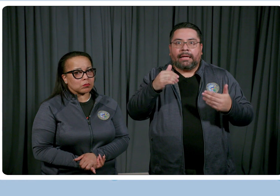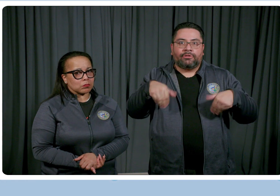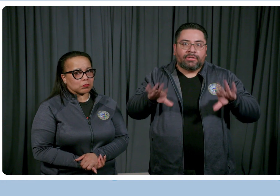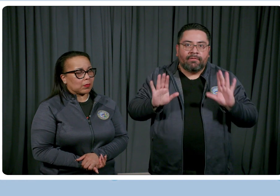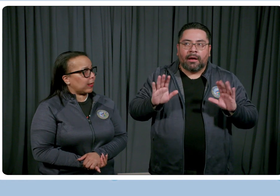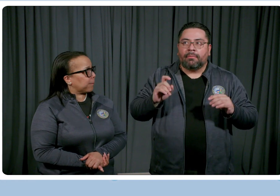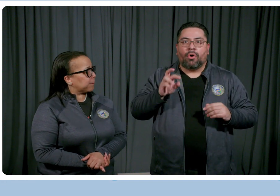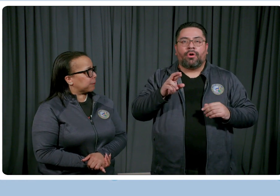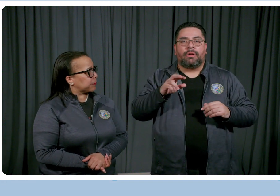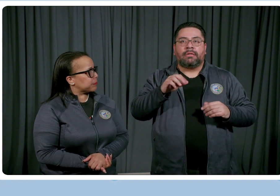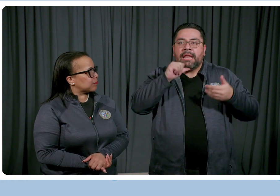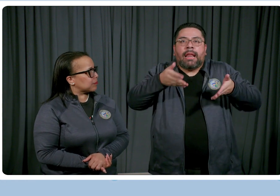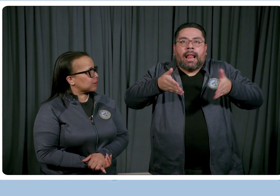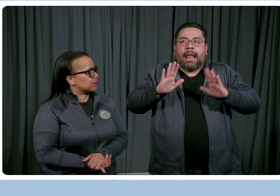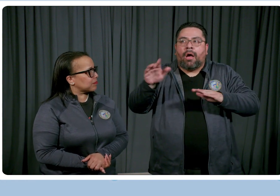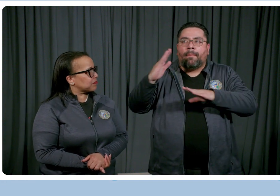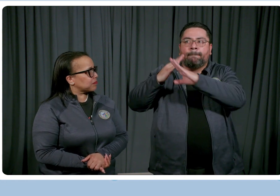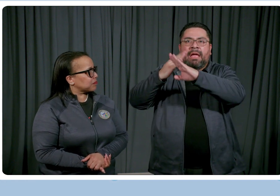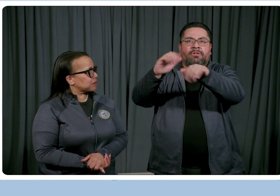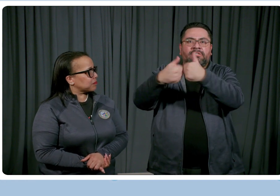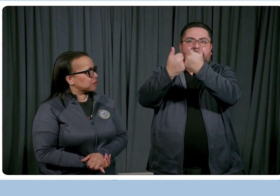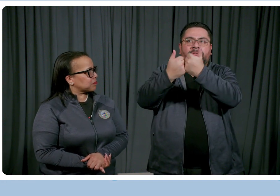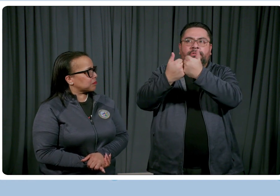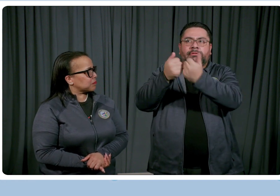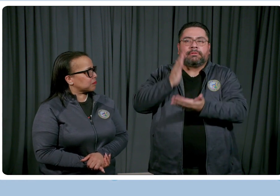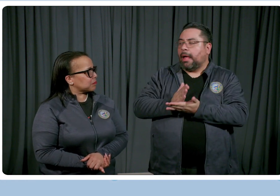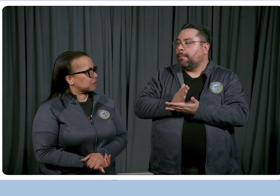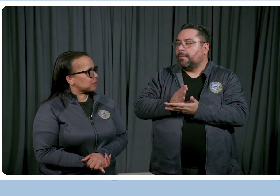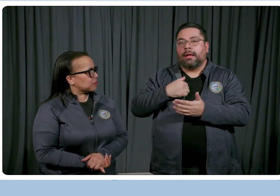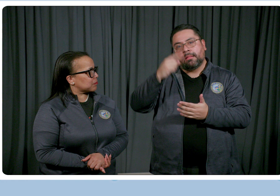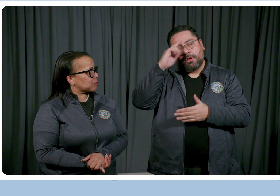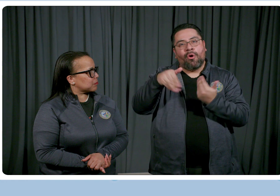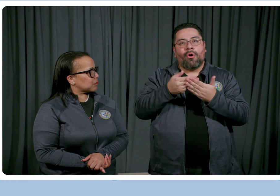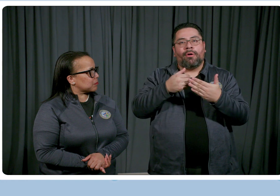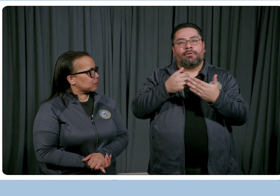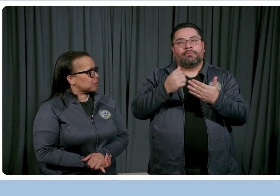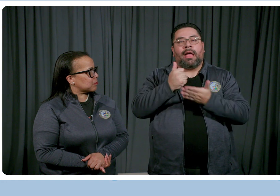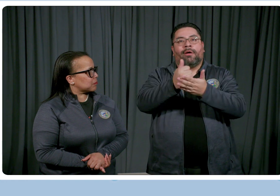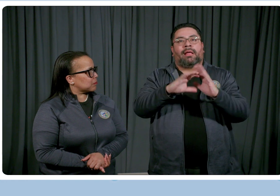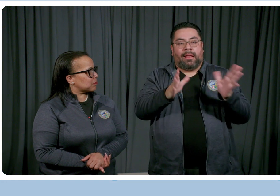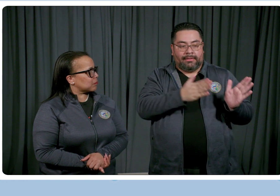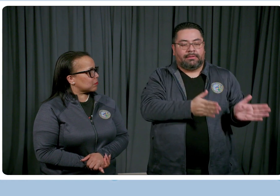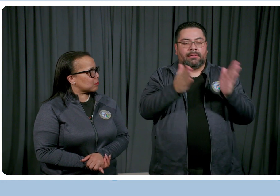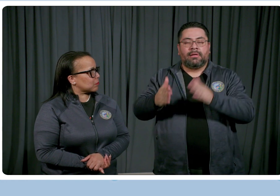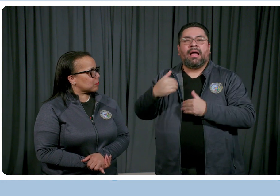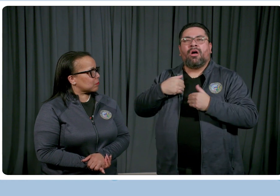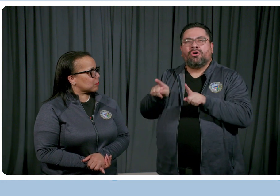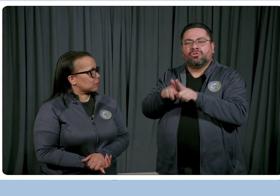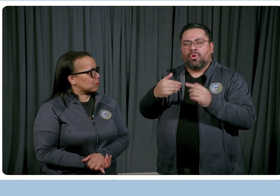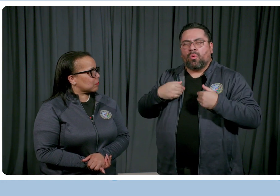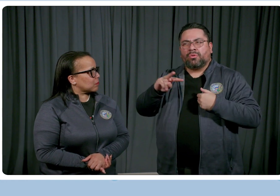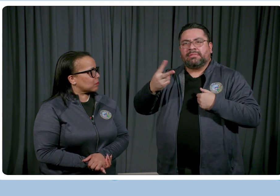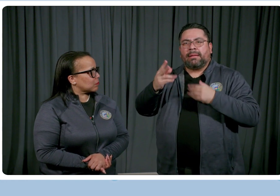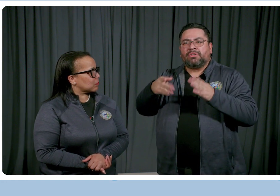unwillingness to give up or the unwillingness to let any of those barriers hold him down, I mean, that really, I think, made all the difference. And I also work with